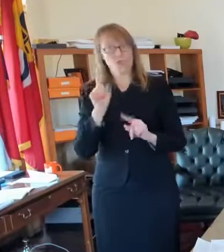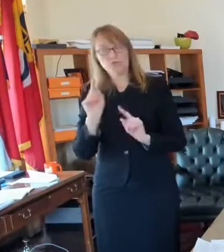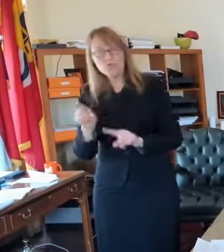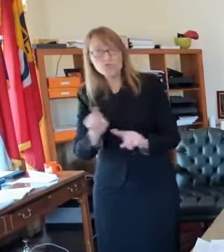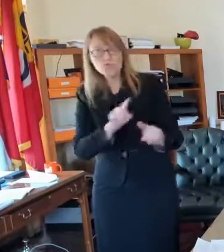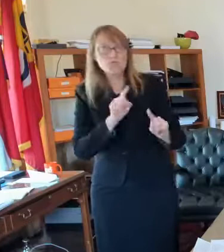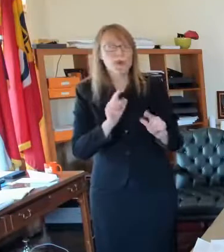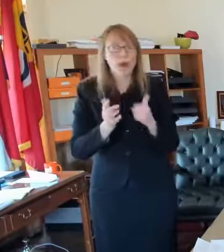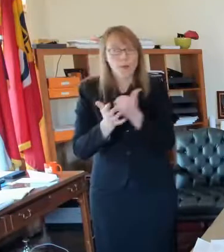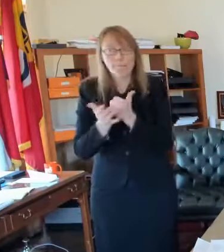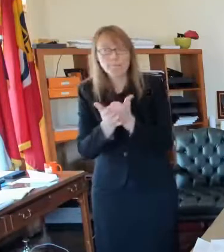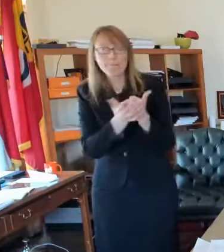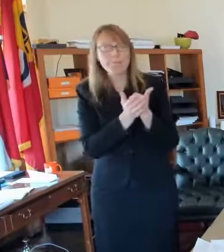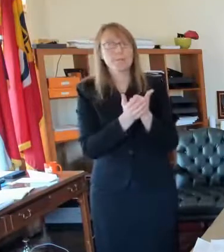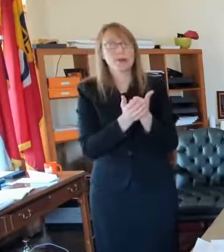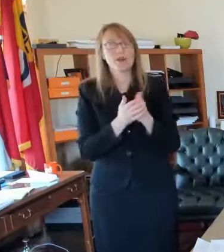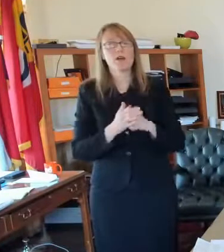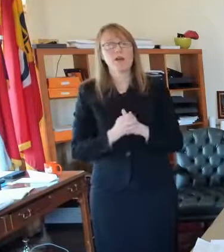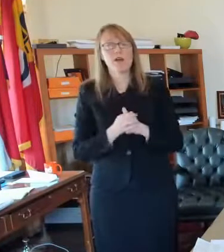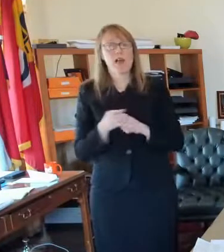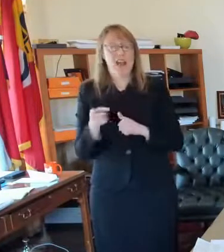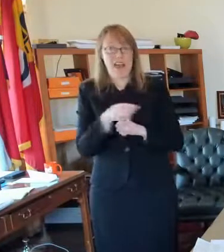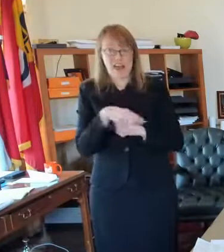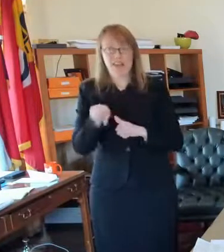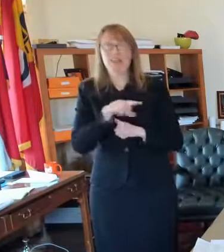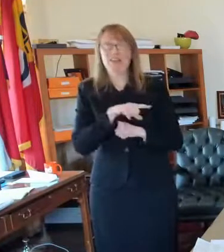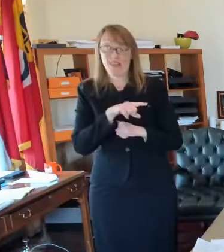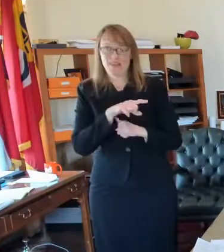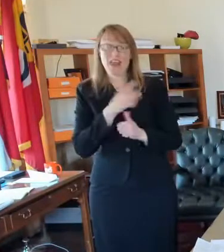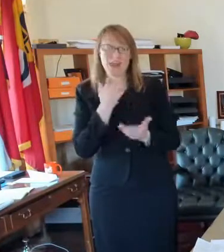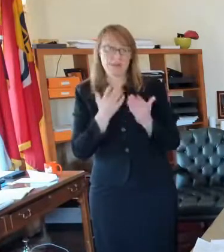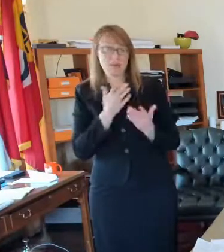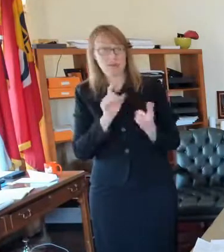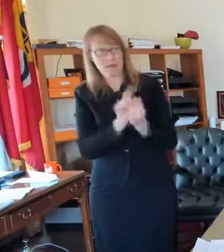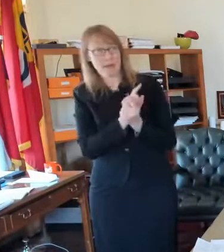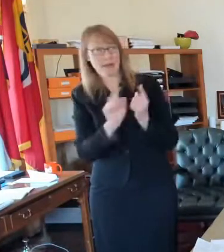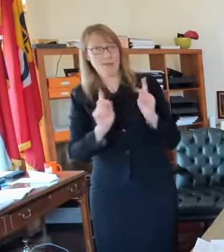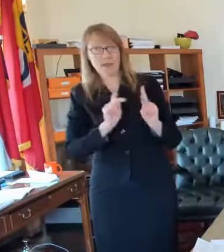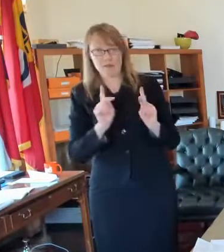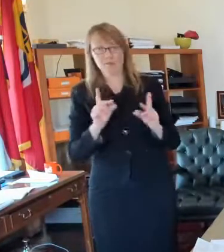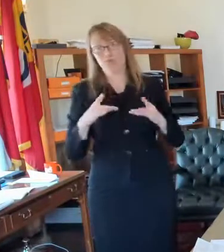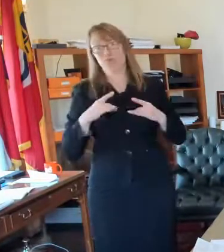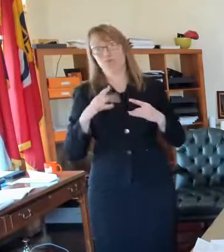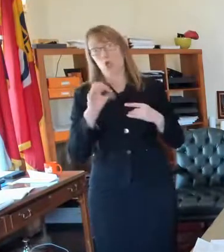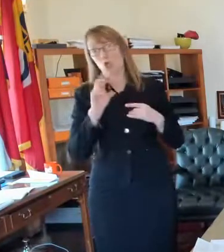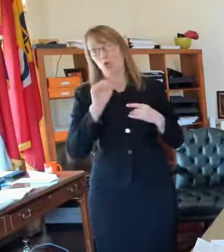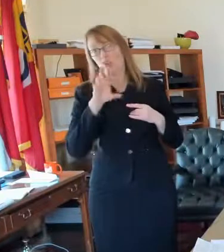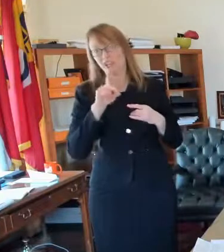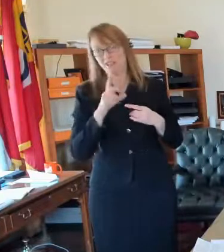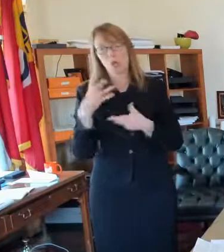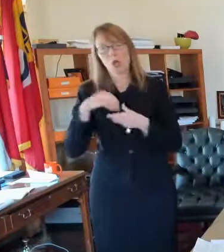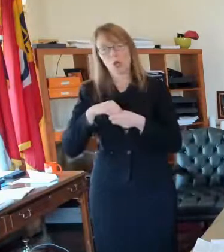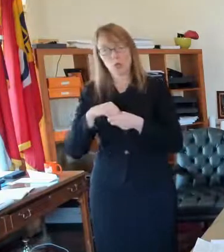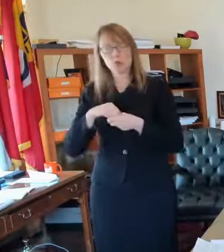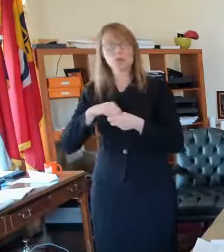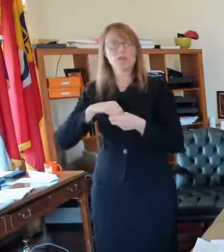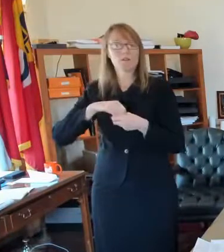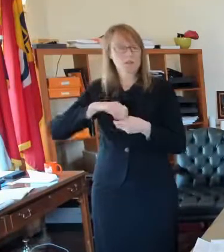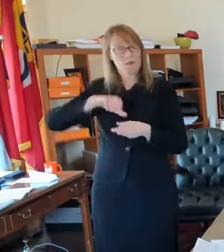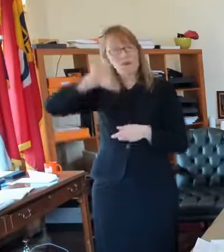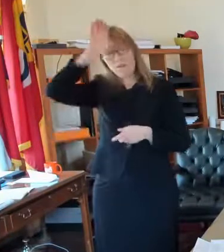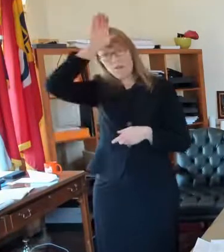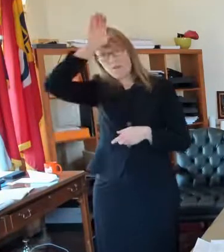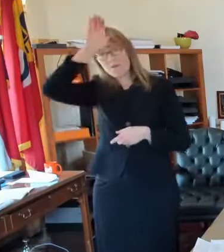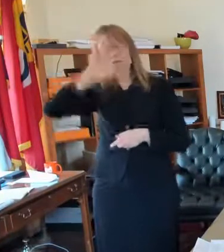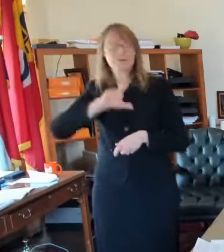with potential COVID patients. That includes our firefighters and our police officers as well. So we are, like everyone else, we are waiting